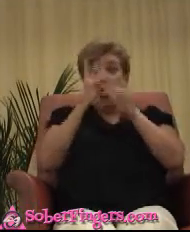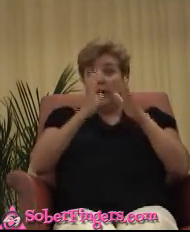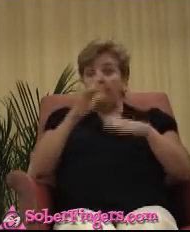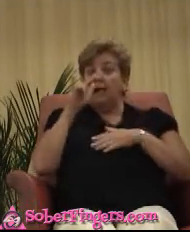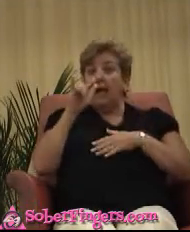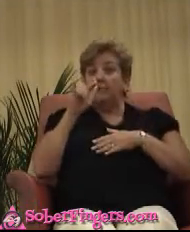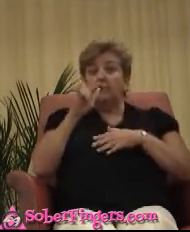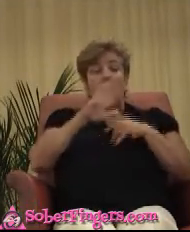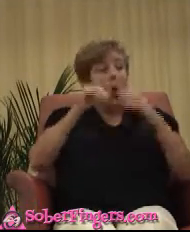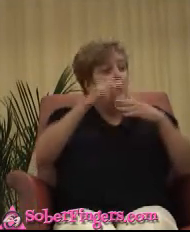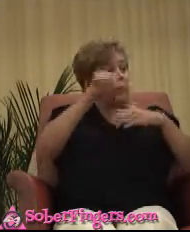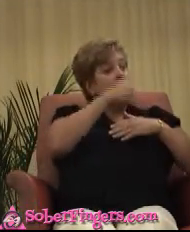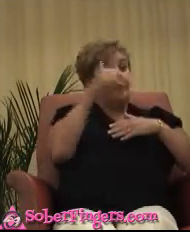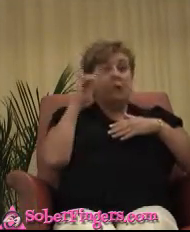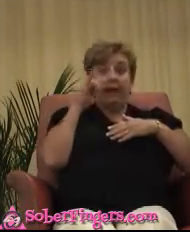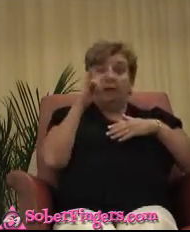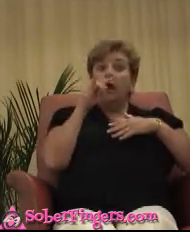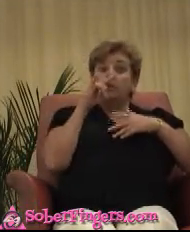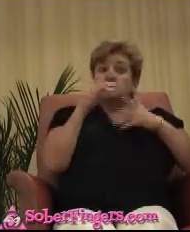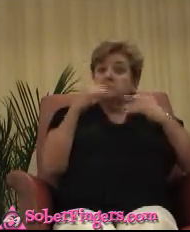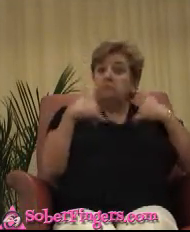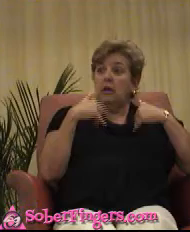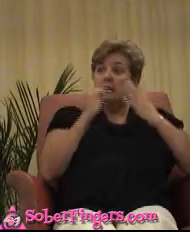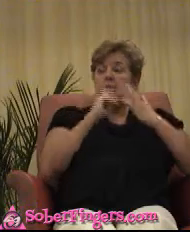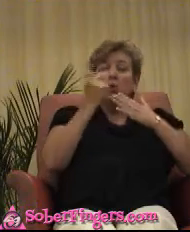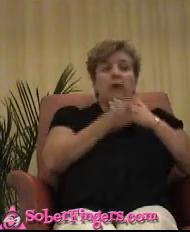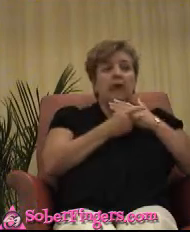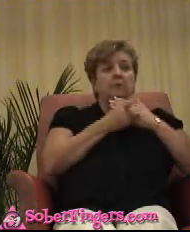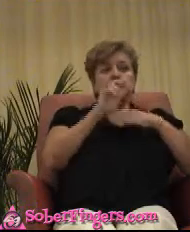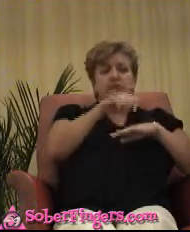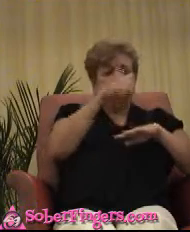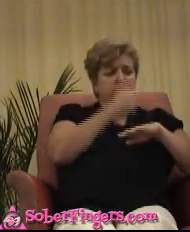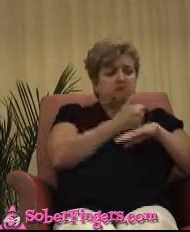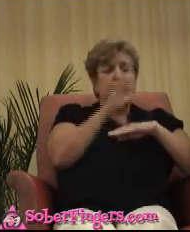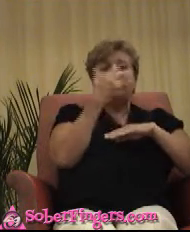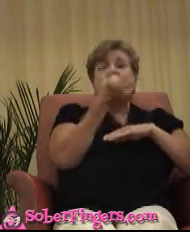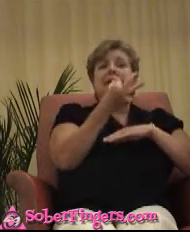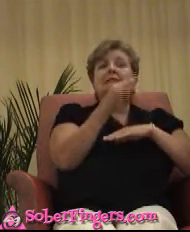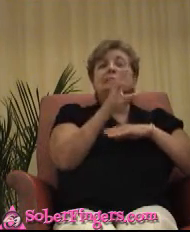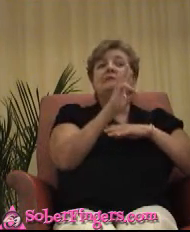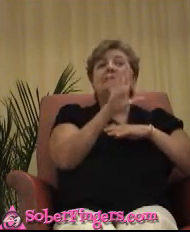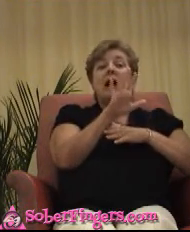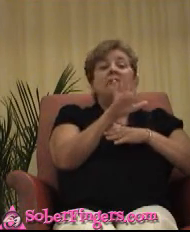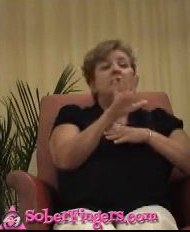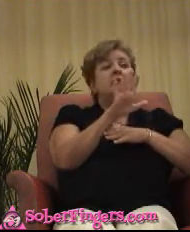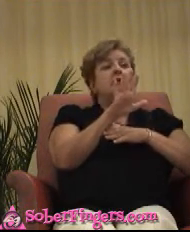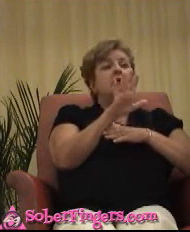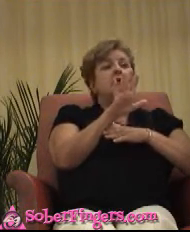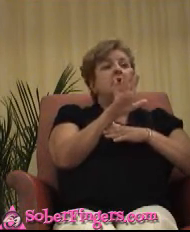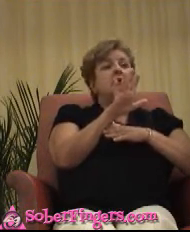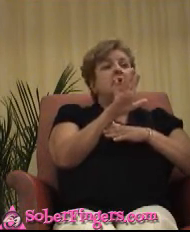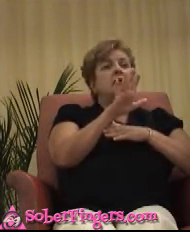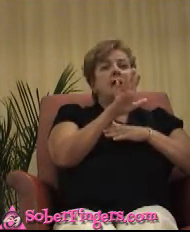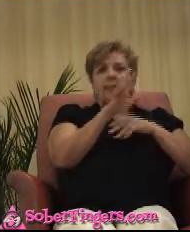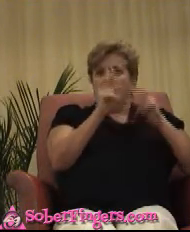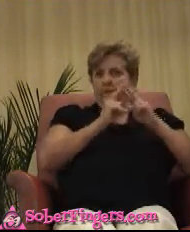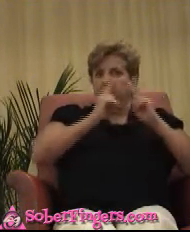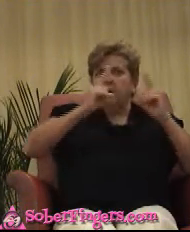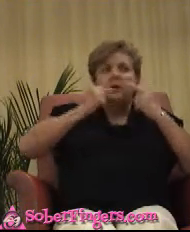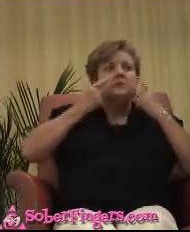other airlines, the major carriers that had one, they've been in place since 1975, and they were highly, highly, highly successful. Not because